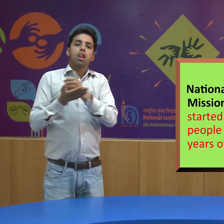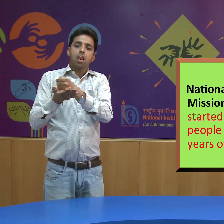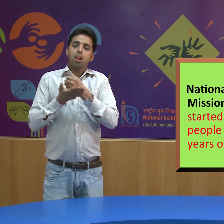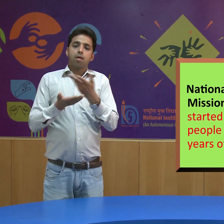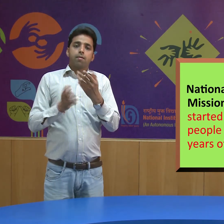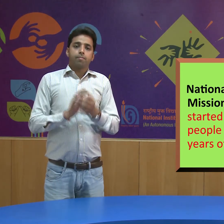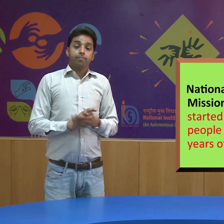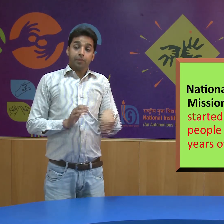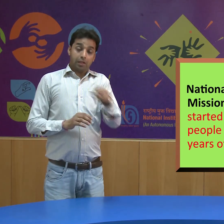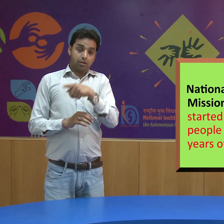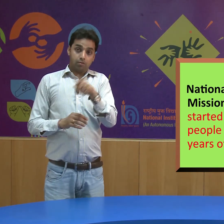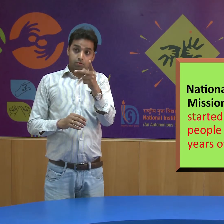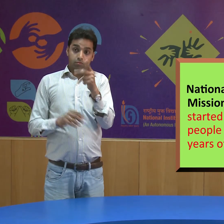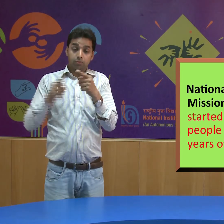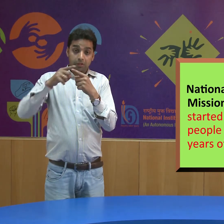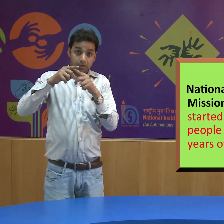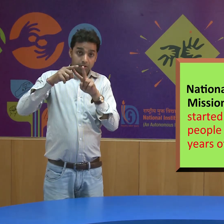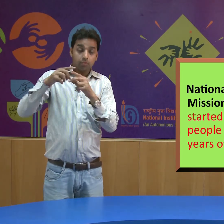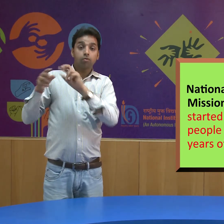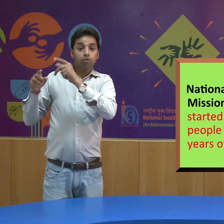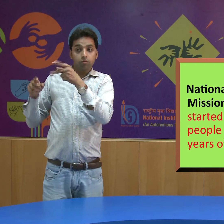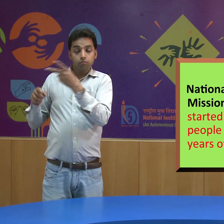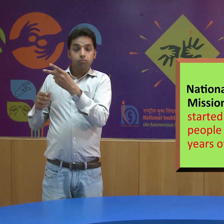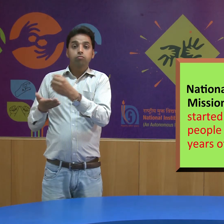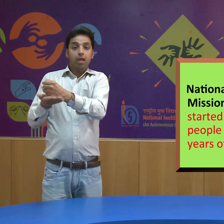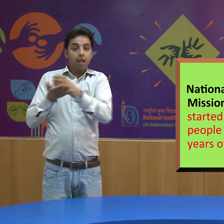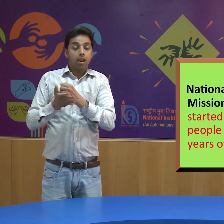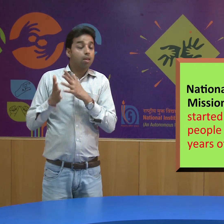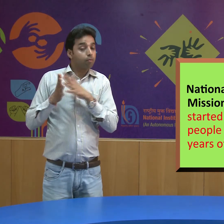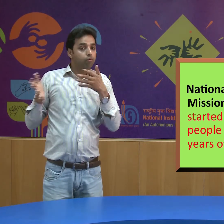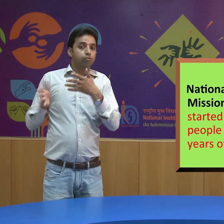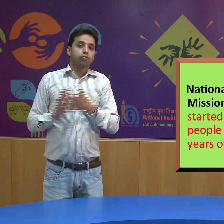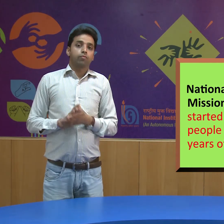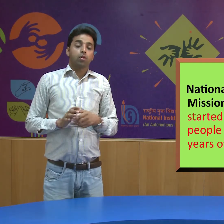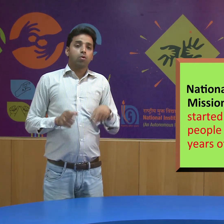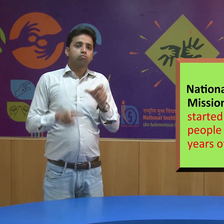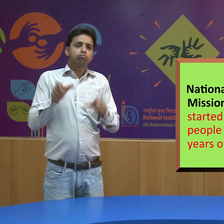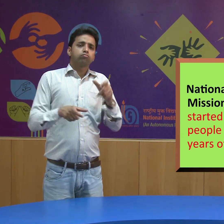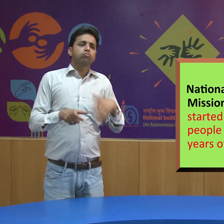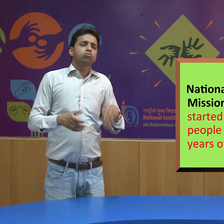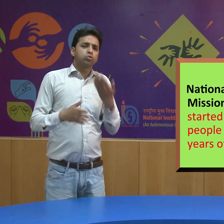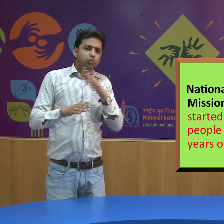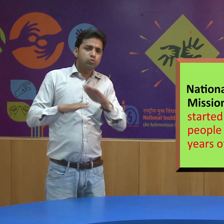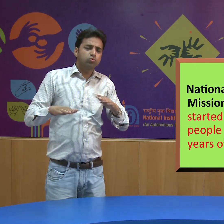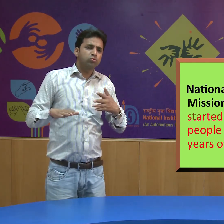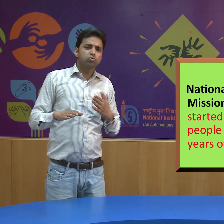This is very helpful for those students who cannot attend regular school or